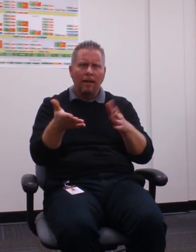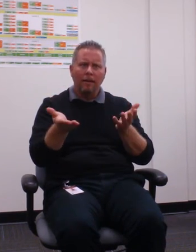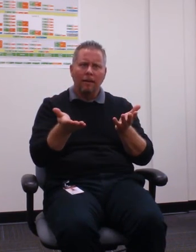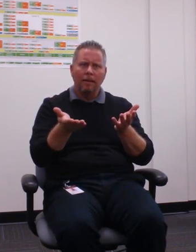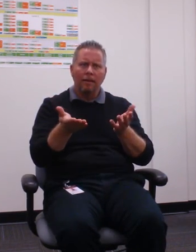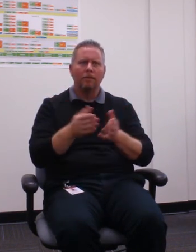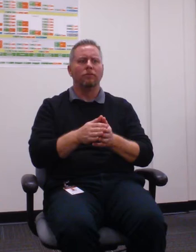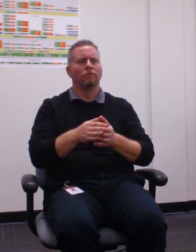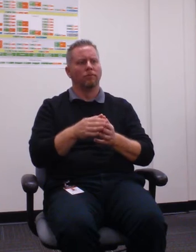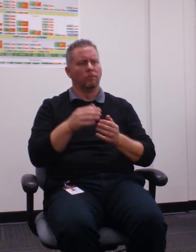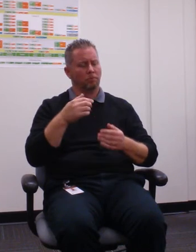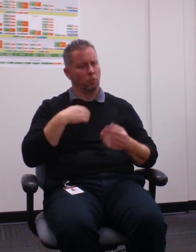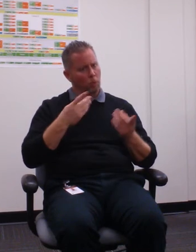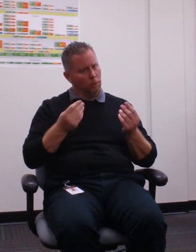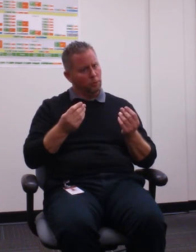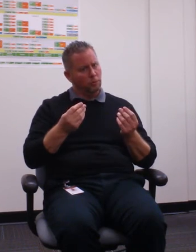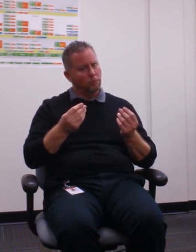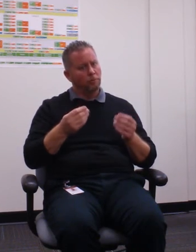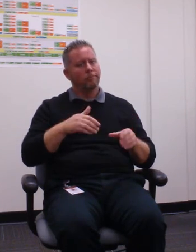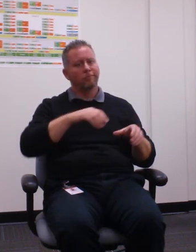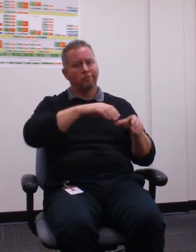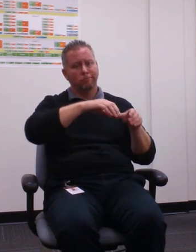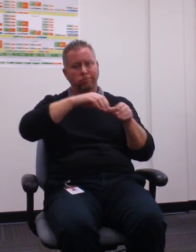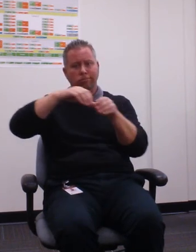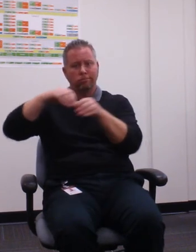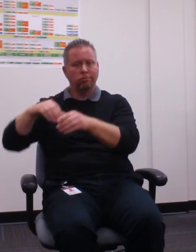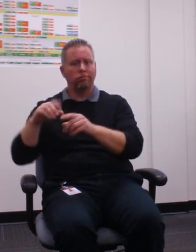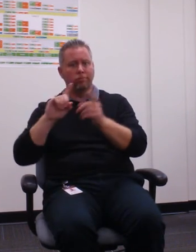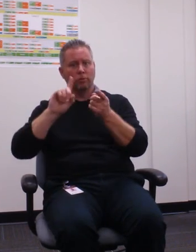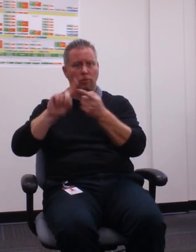I have it towed to the dealership.